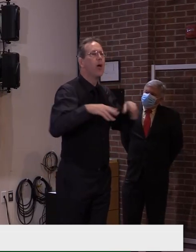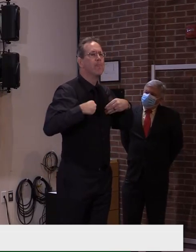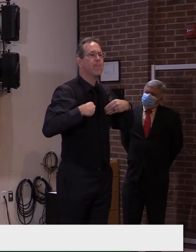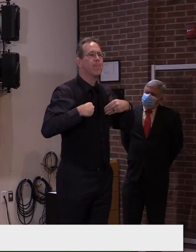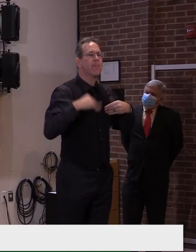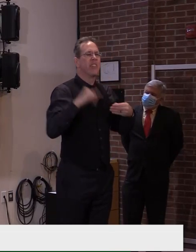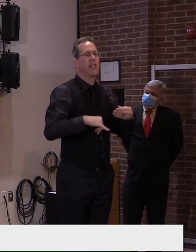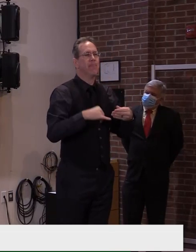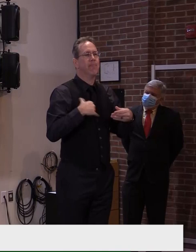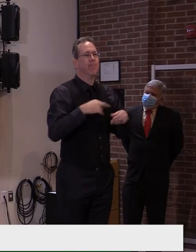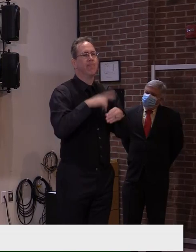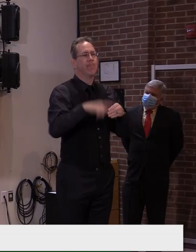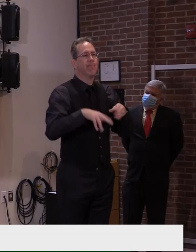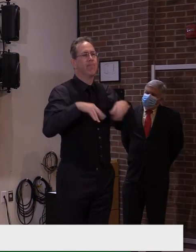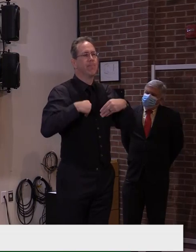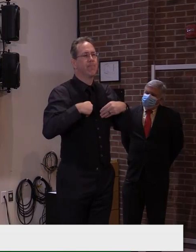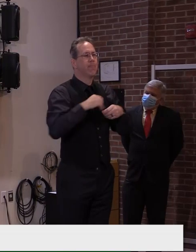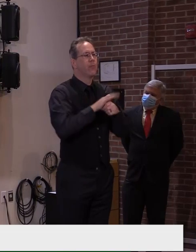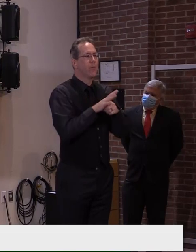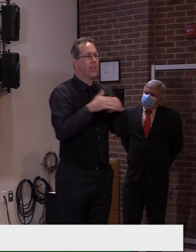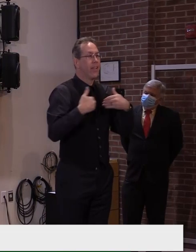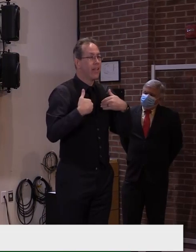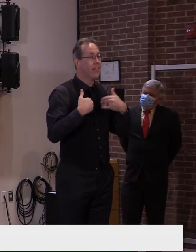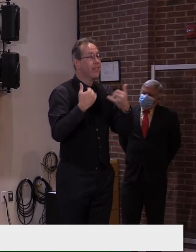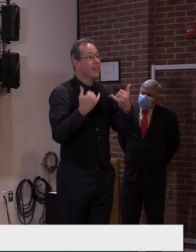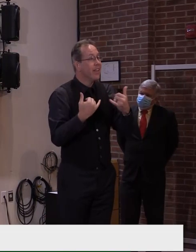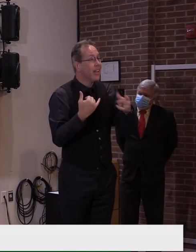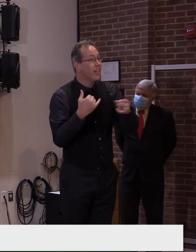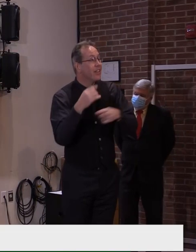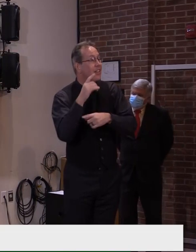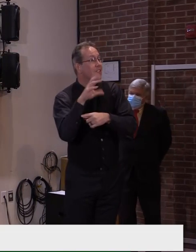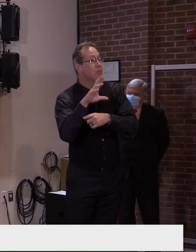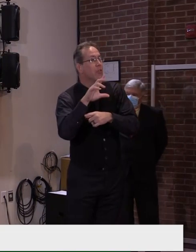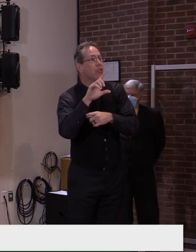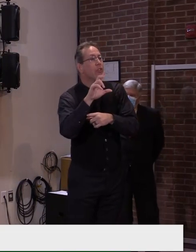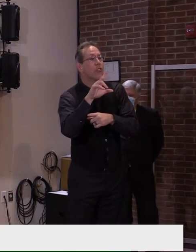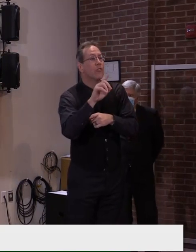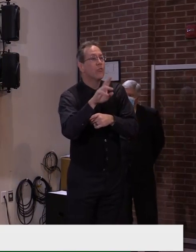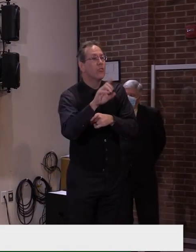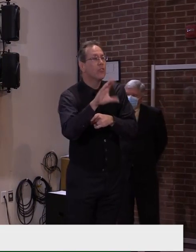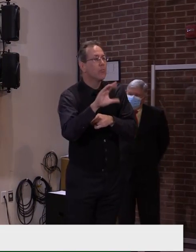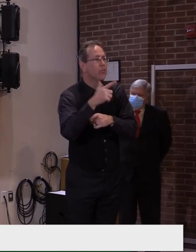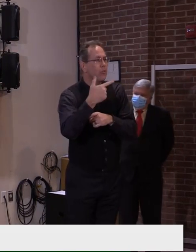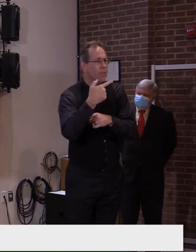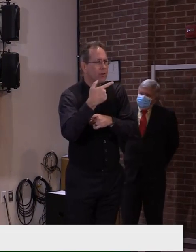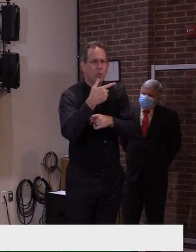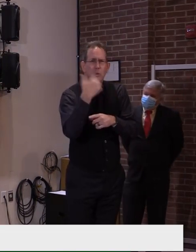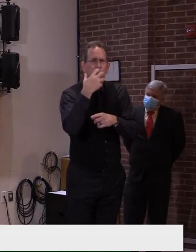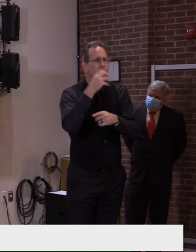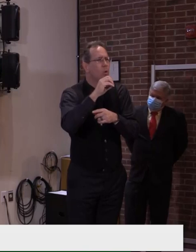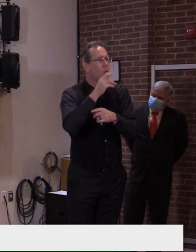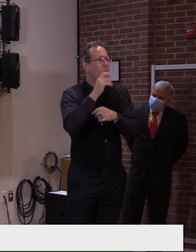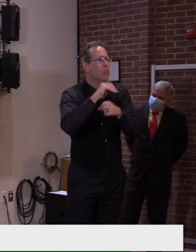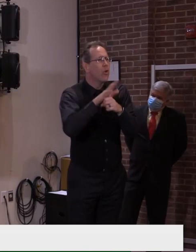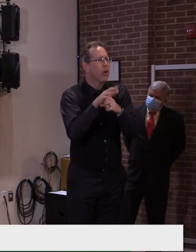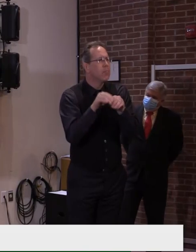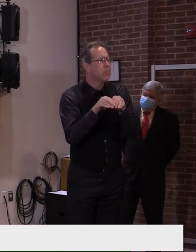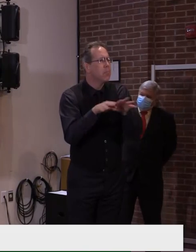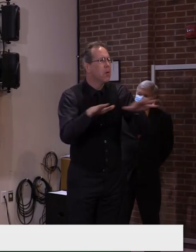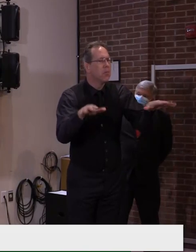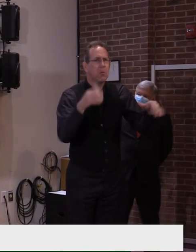COVID around, so a positive test is a positive test. It doesn't need to be confirmed with a PCR